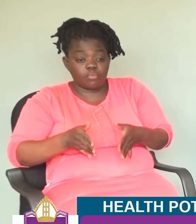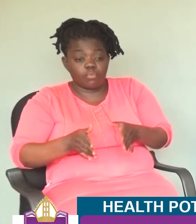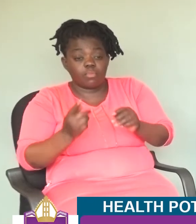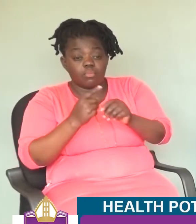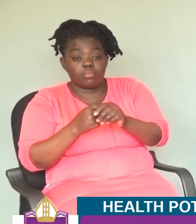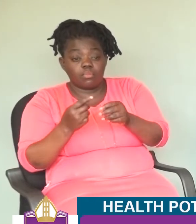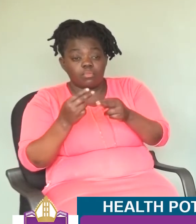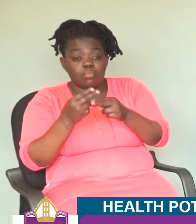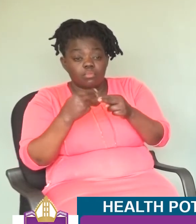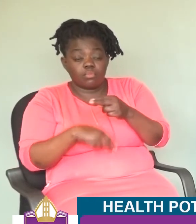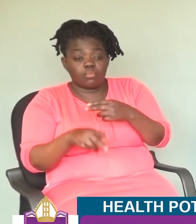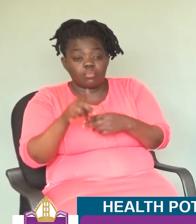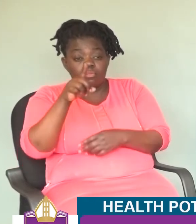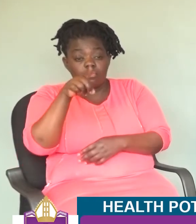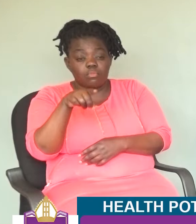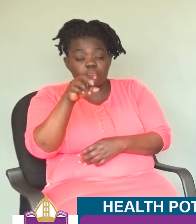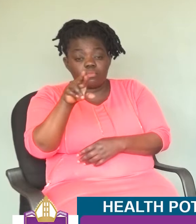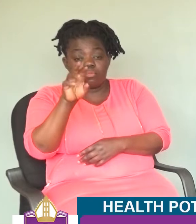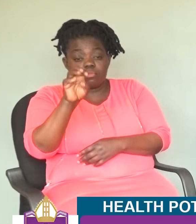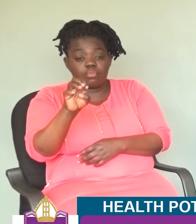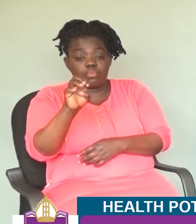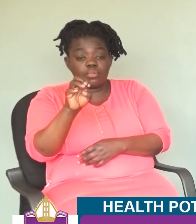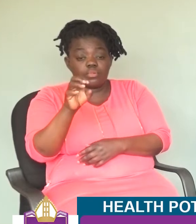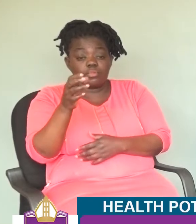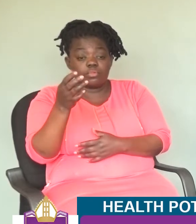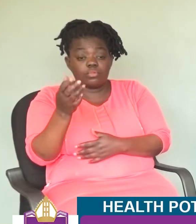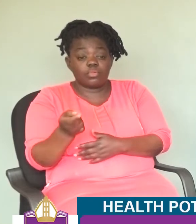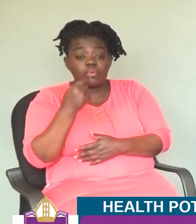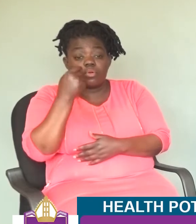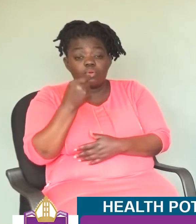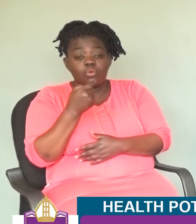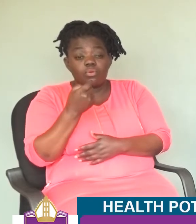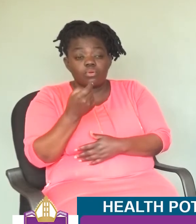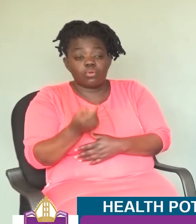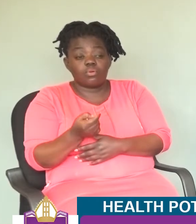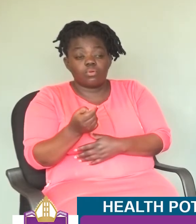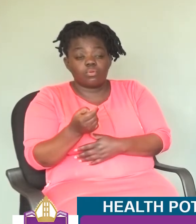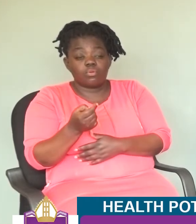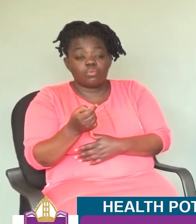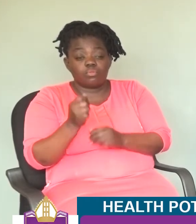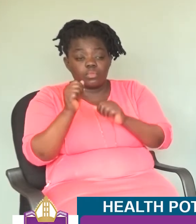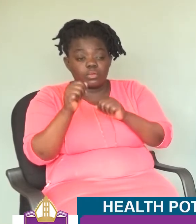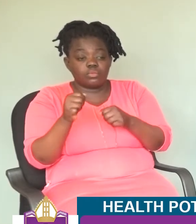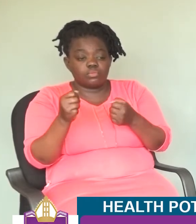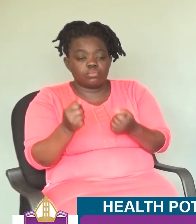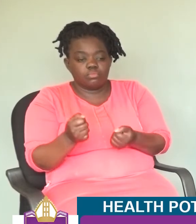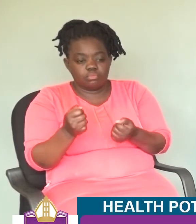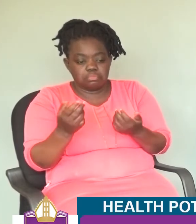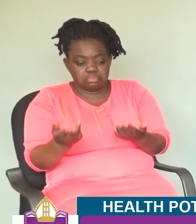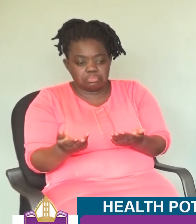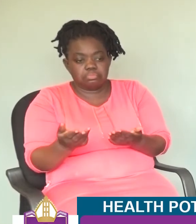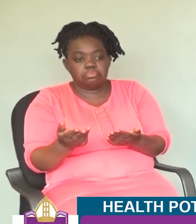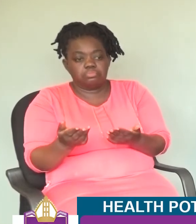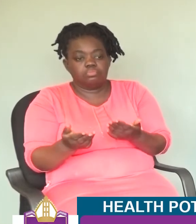I think they're called preeclampsia. Yes. So those really need to be attended to. There is